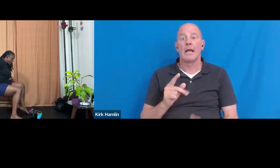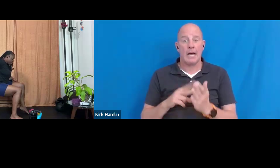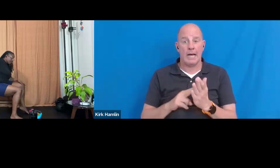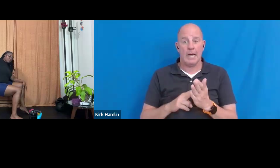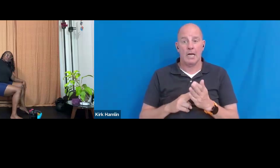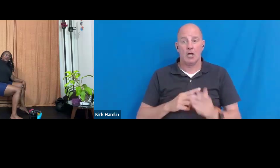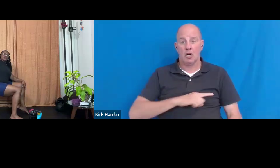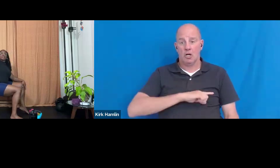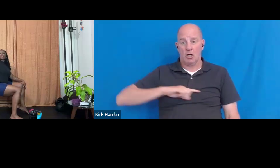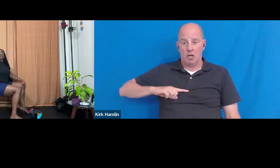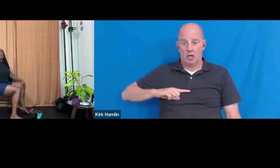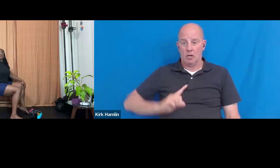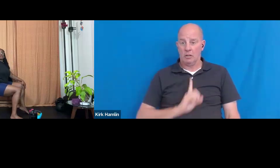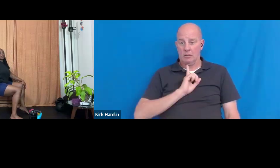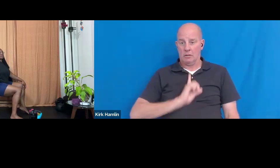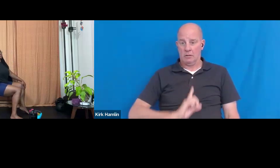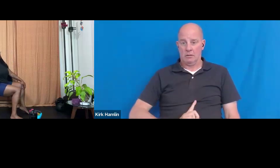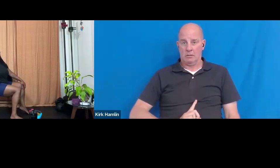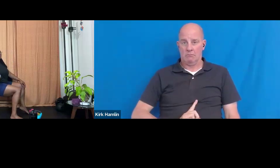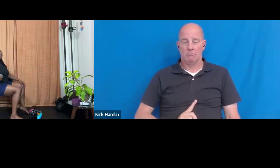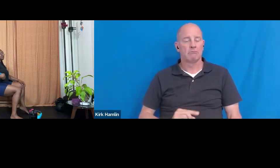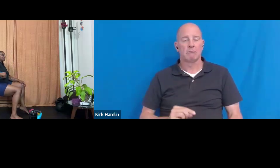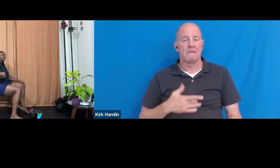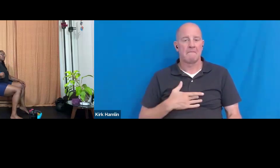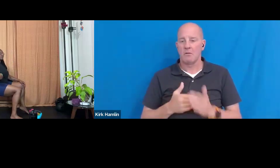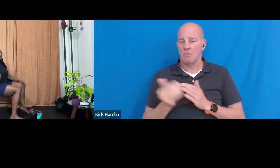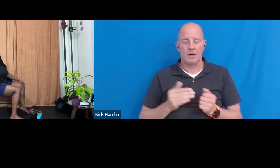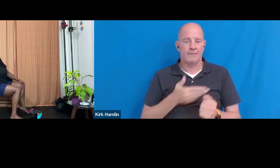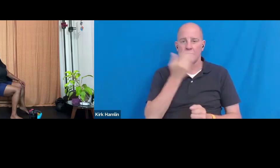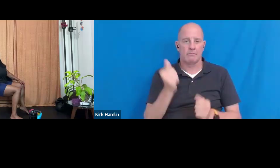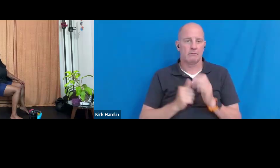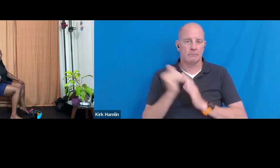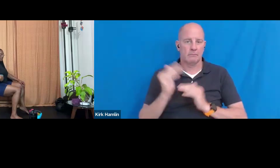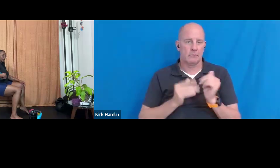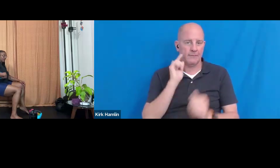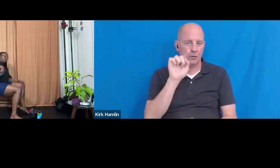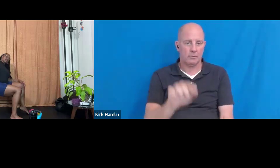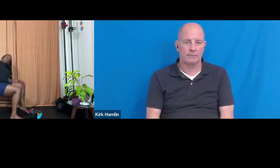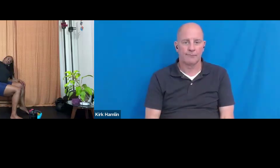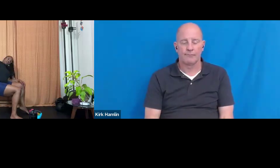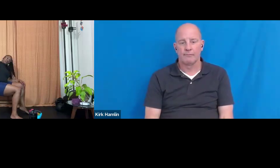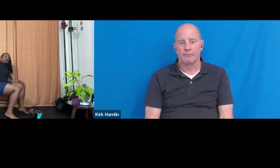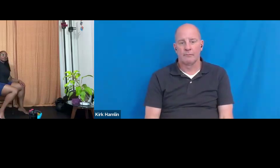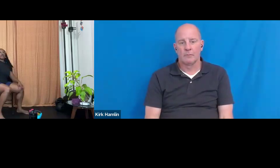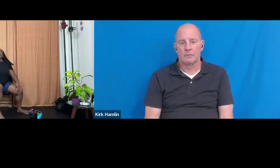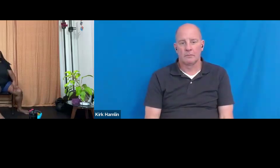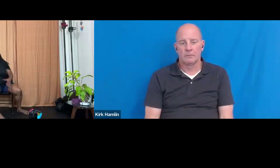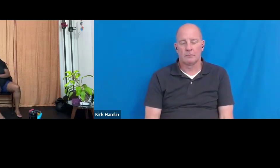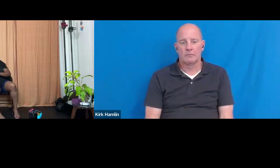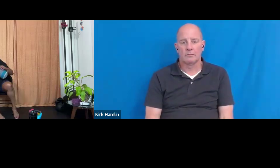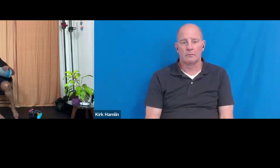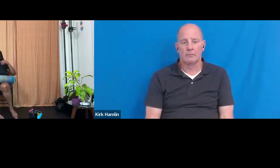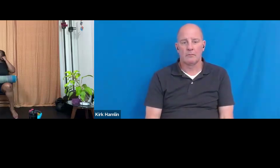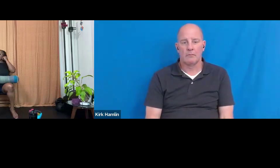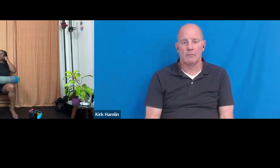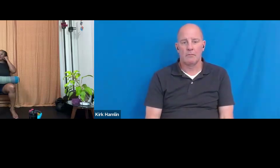So you can play around with it if you're not really sure how that feels. Try both. Get into it, come out, try the other one. If